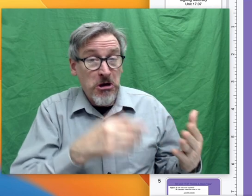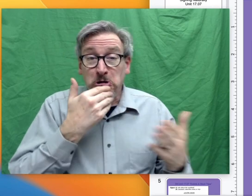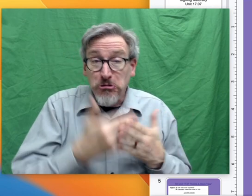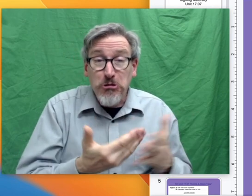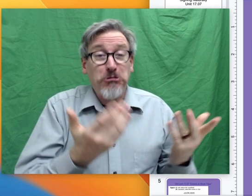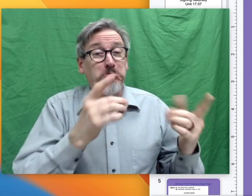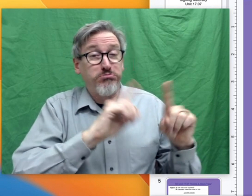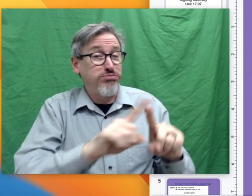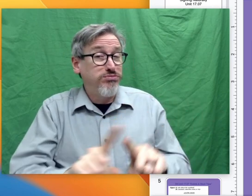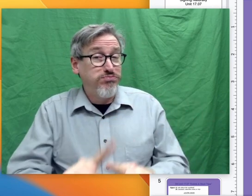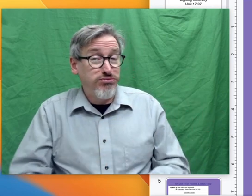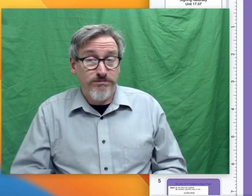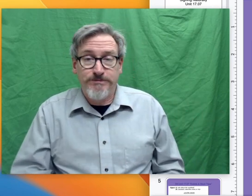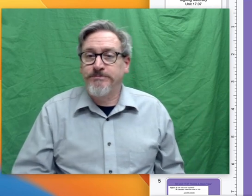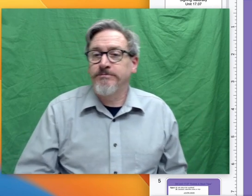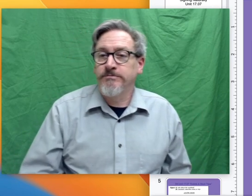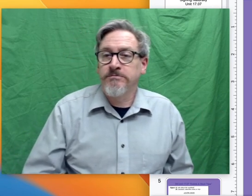Good.